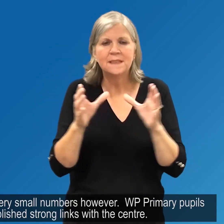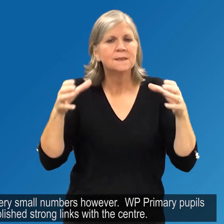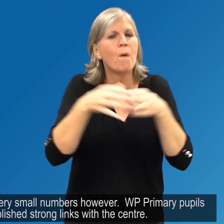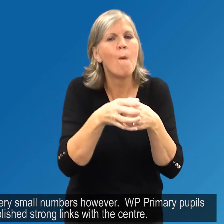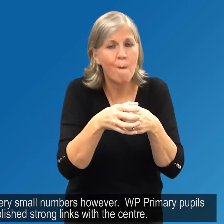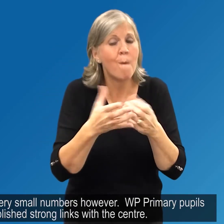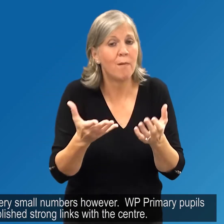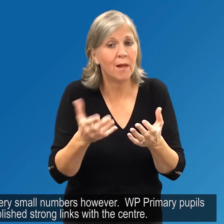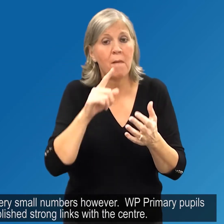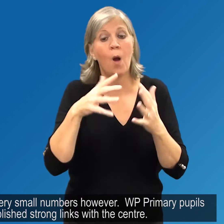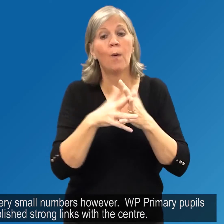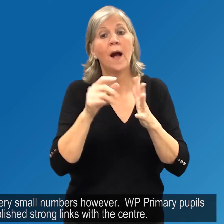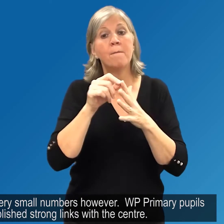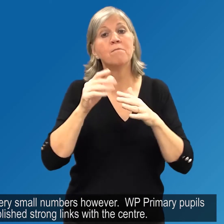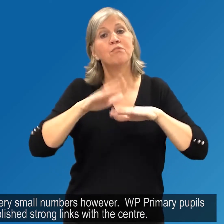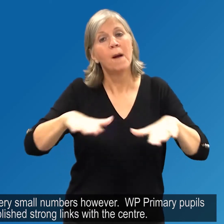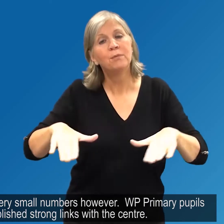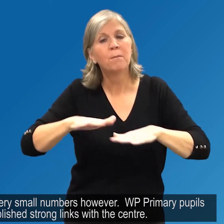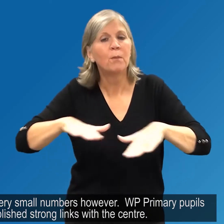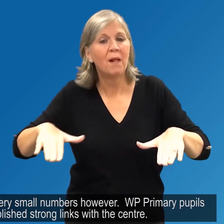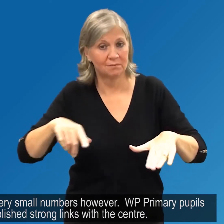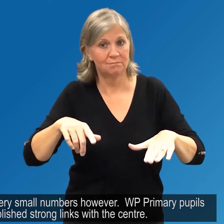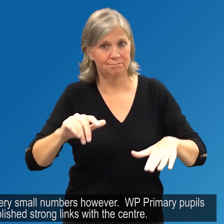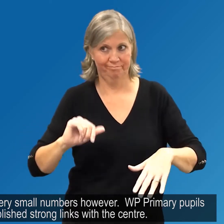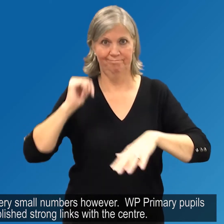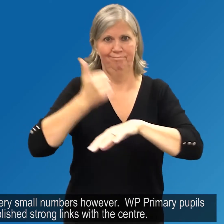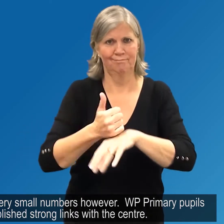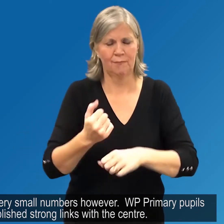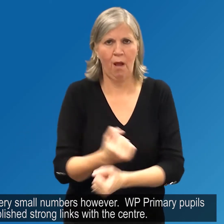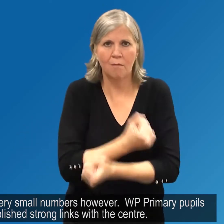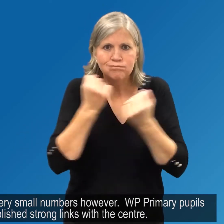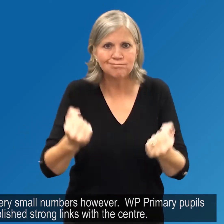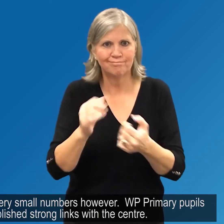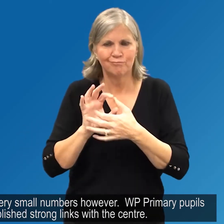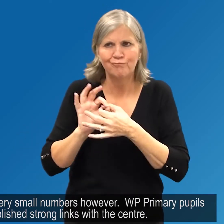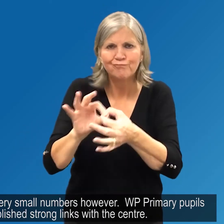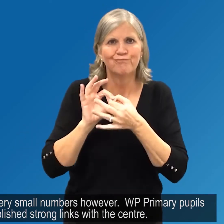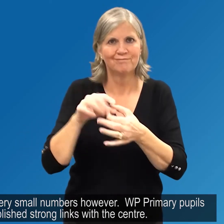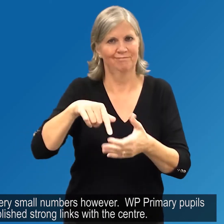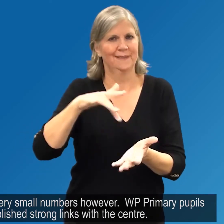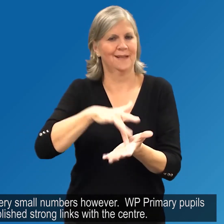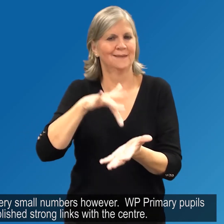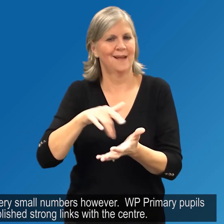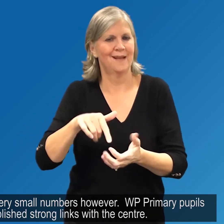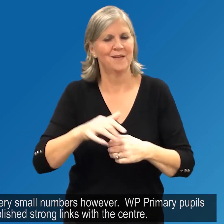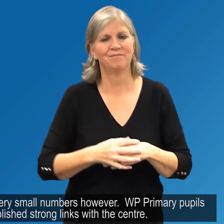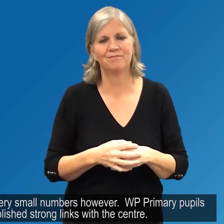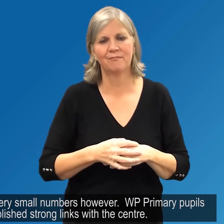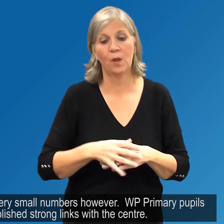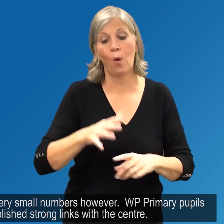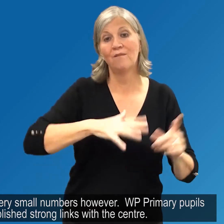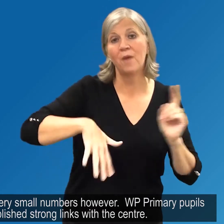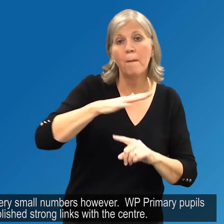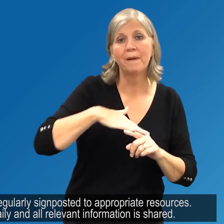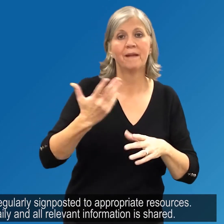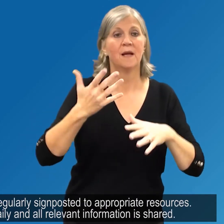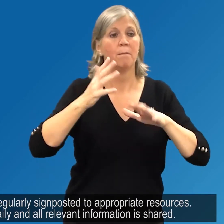They have attended in very small numbers, however. WP students have established strong links with the centre.